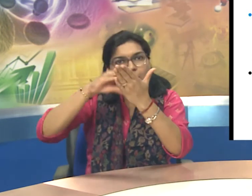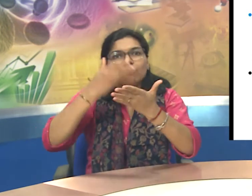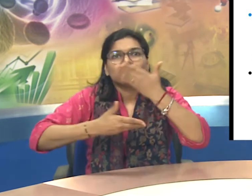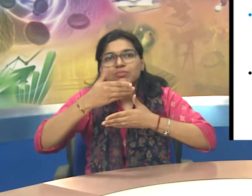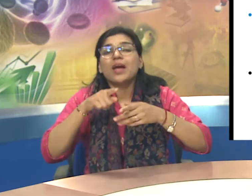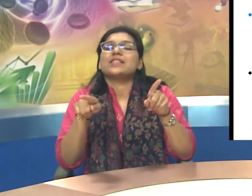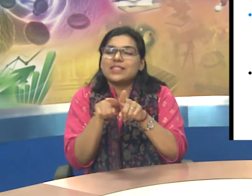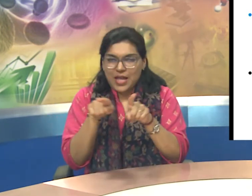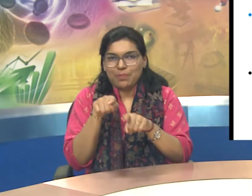others.